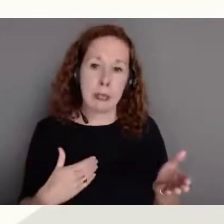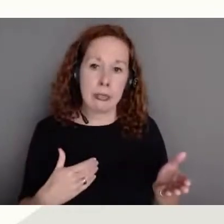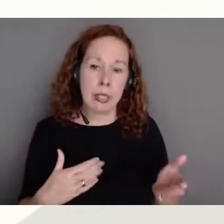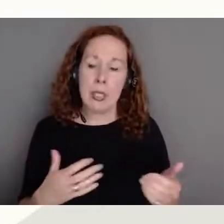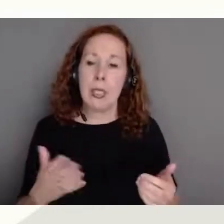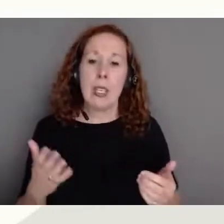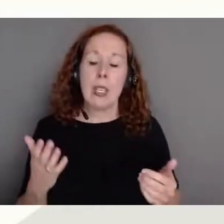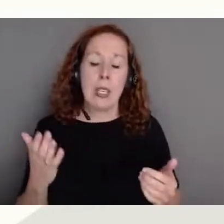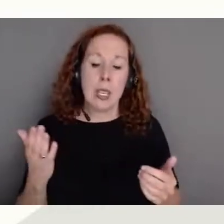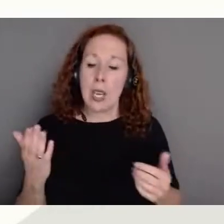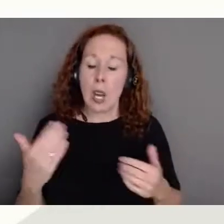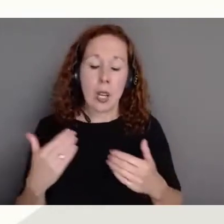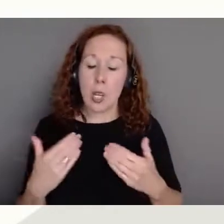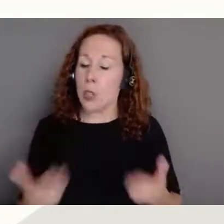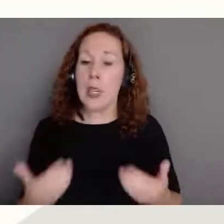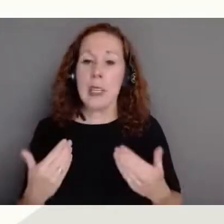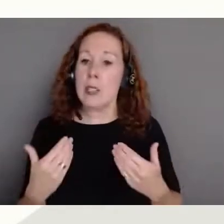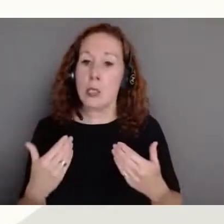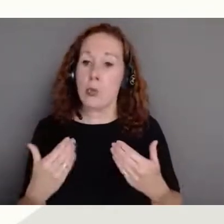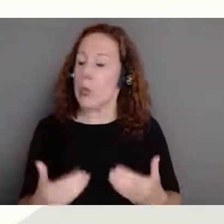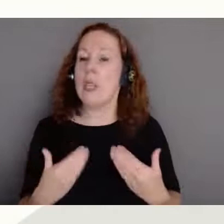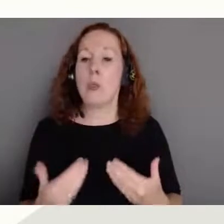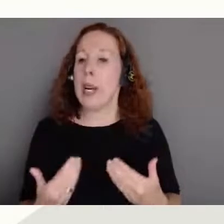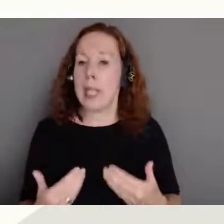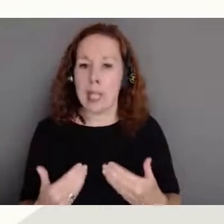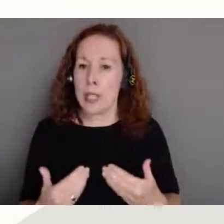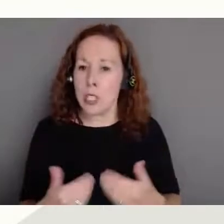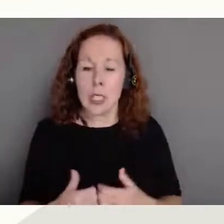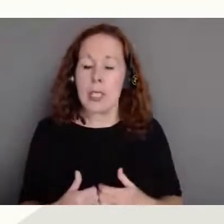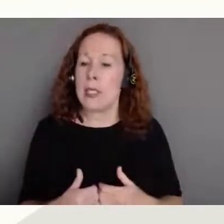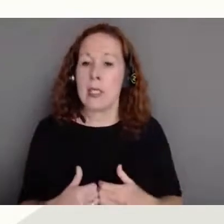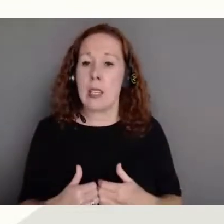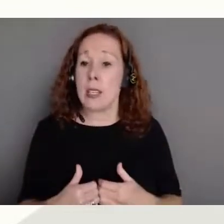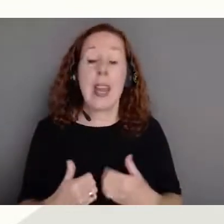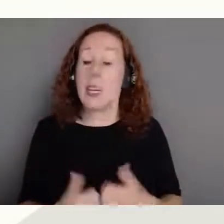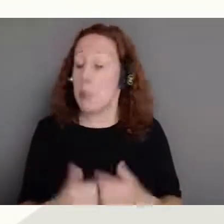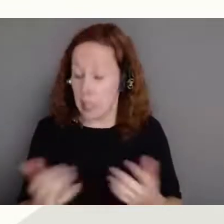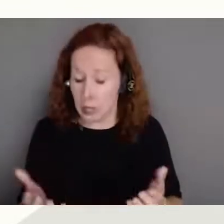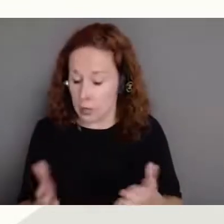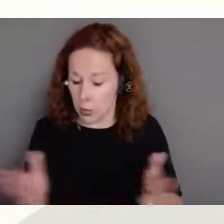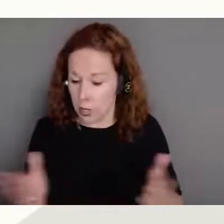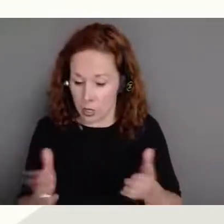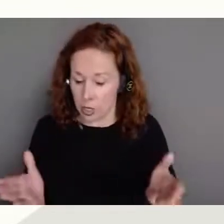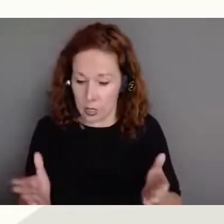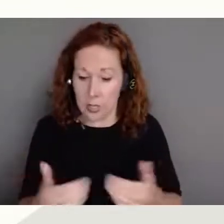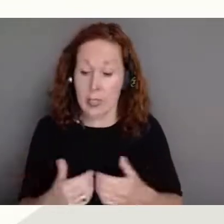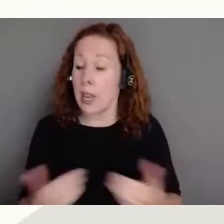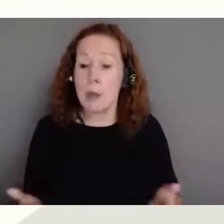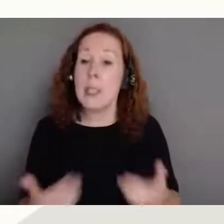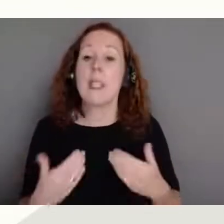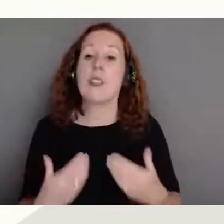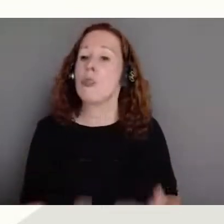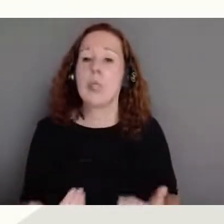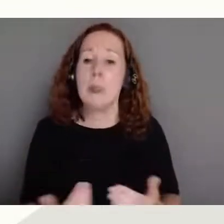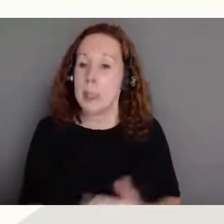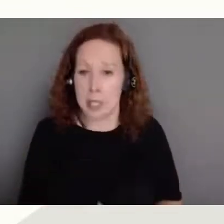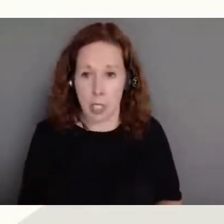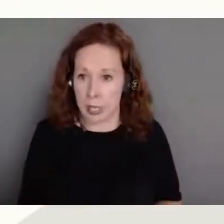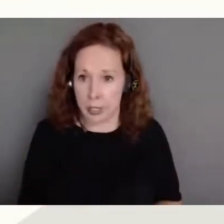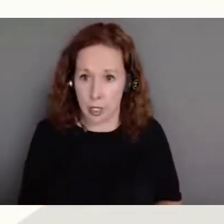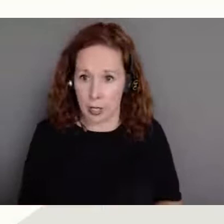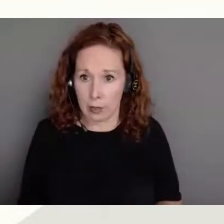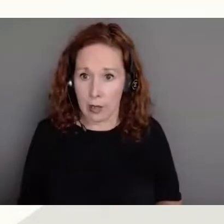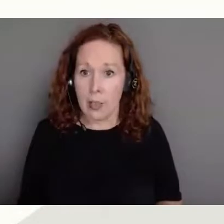born deaf, Yes. learning to read and write English not just is, can be